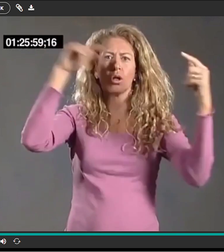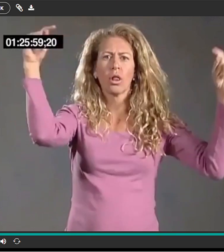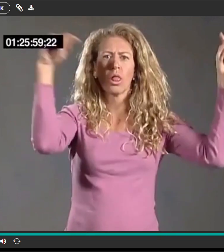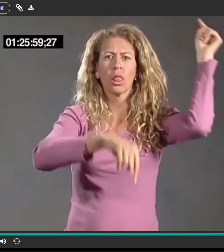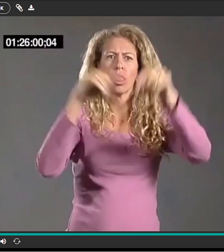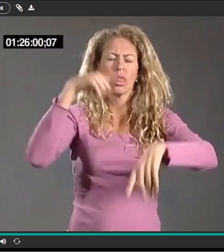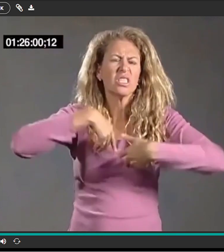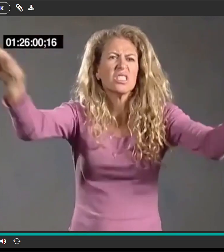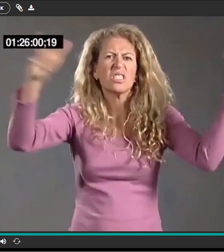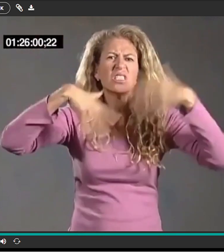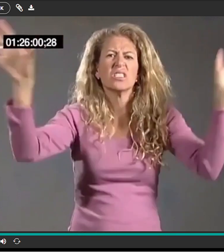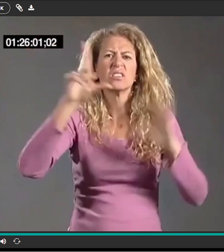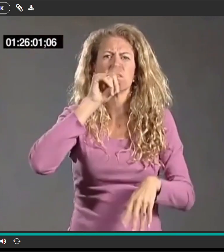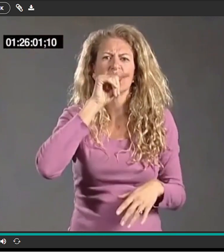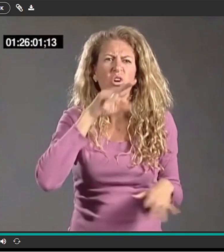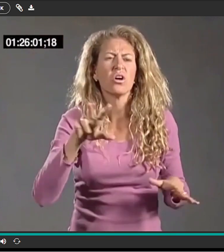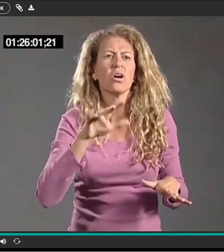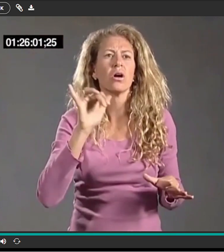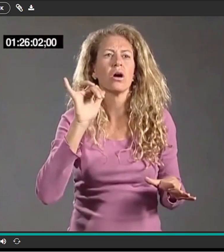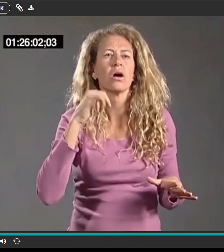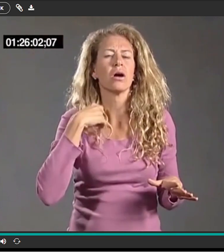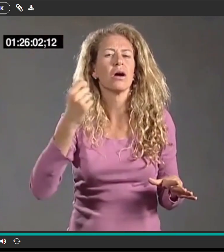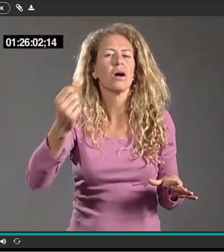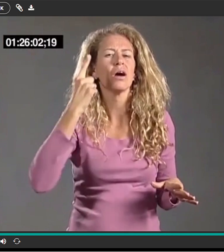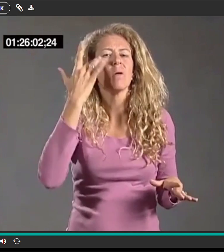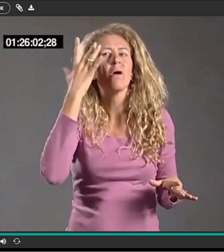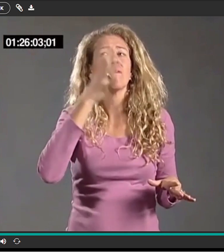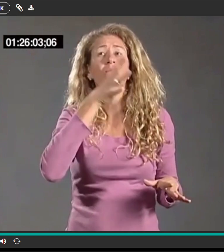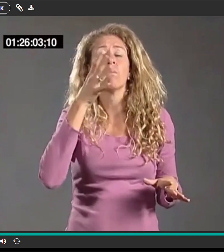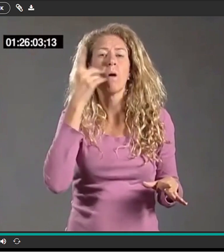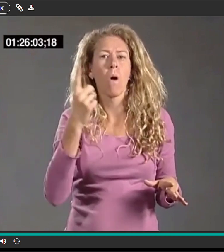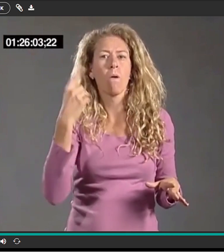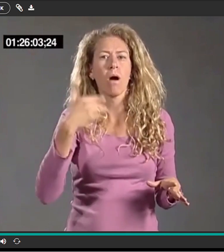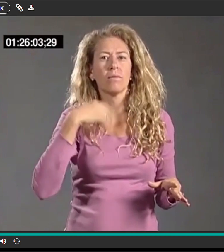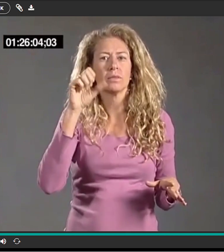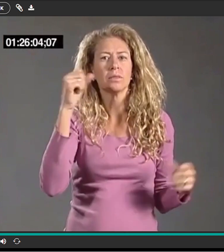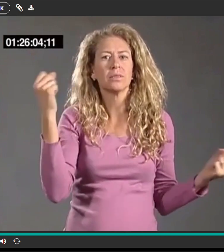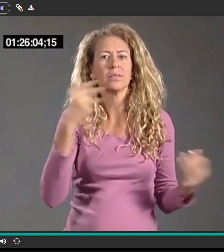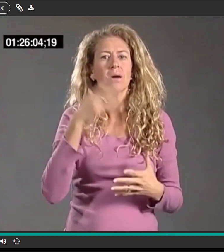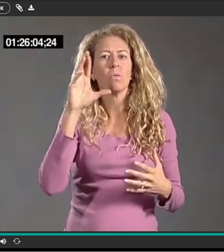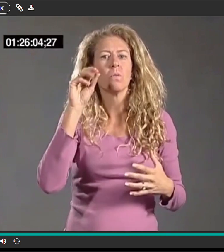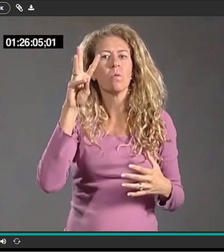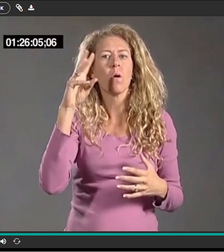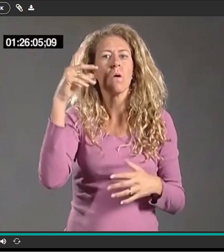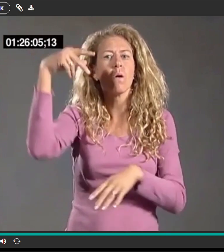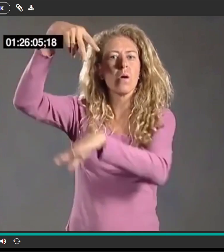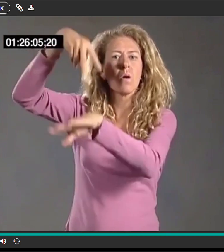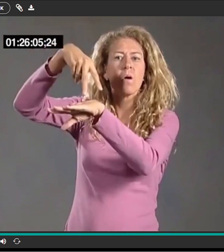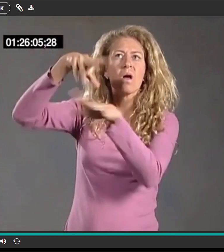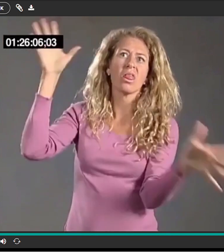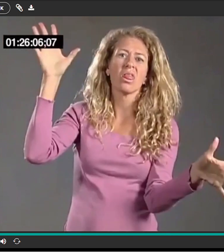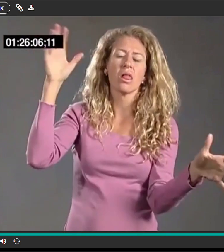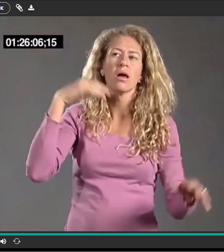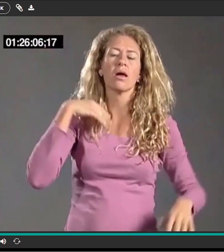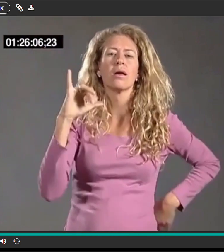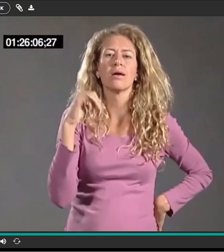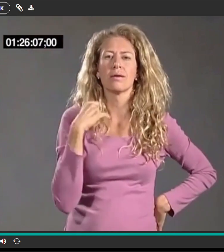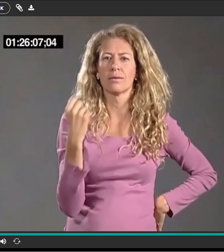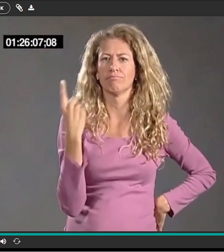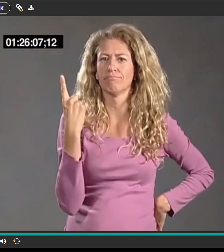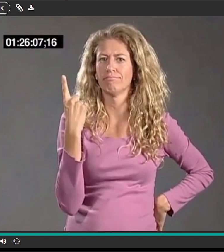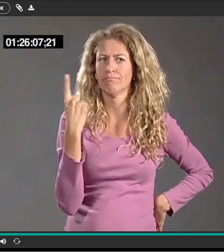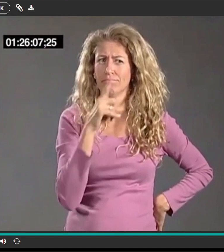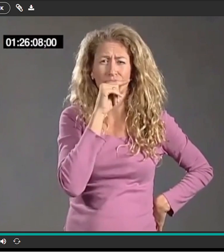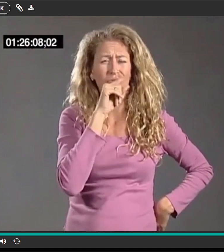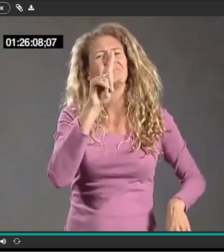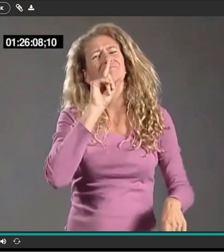However, I started realizing that there were all of these birds that would come and peck at the seeds and at the plants that I was growing. So now